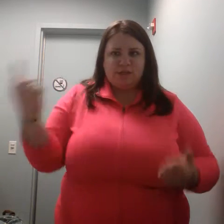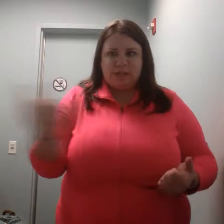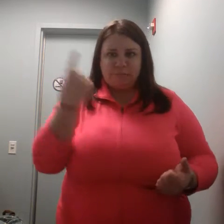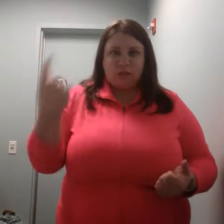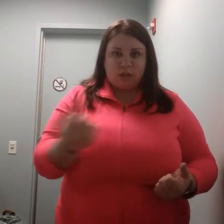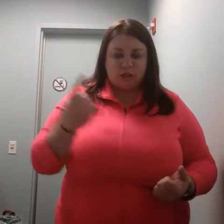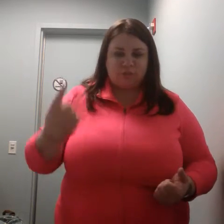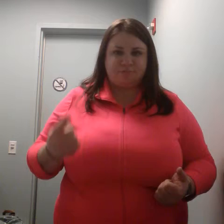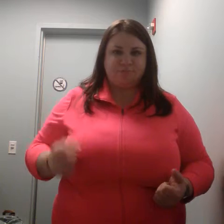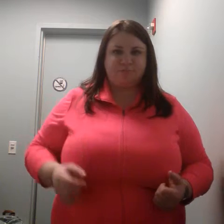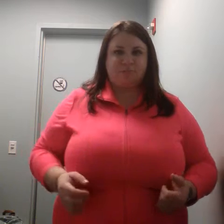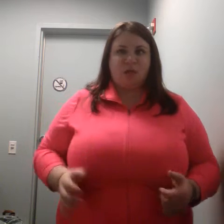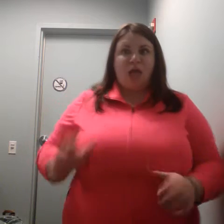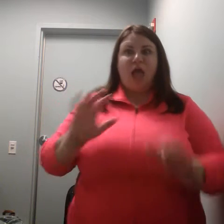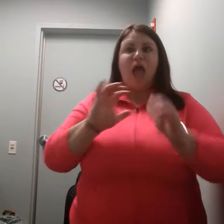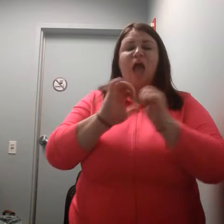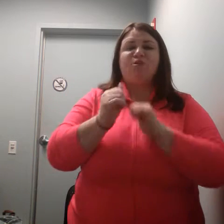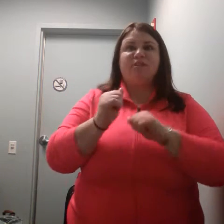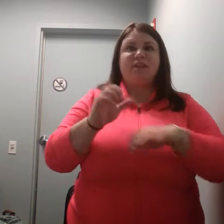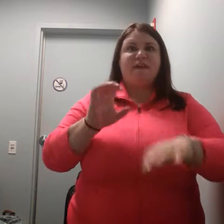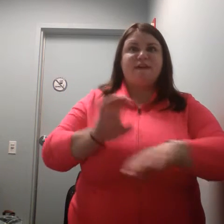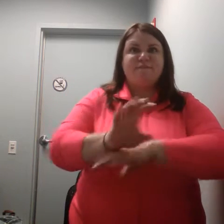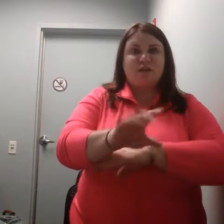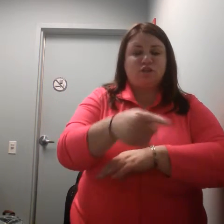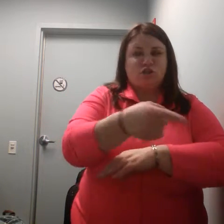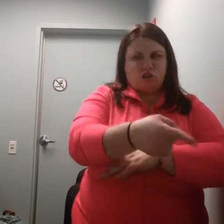How is that going to affect Becky's business prospects?